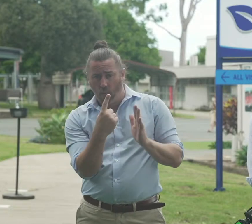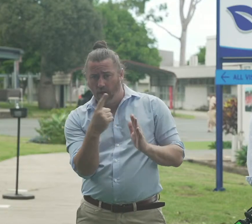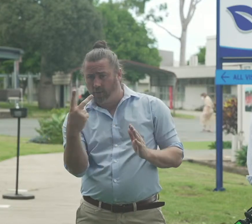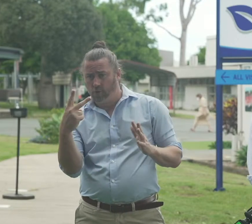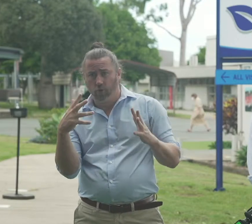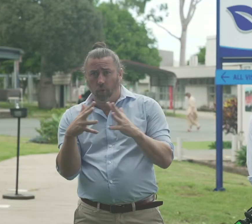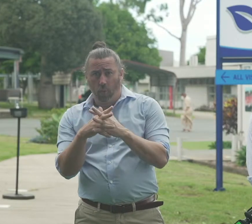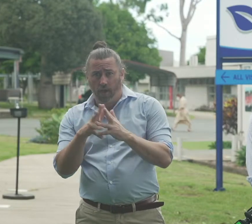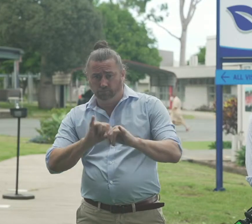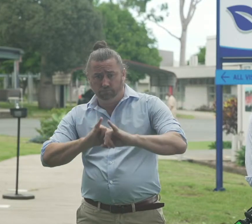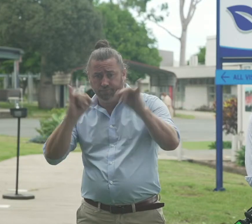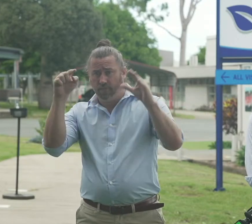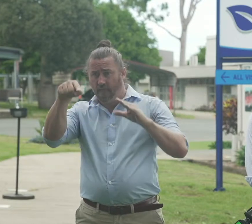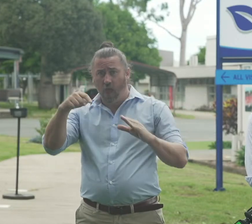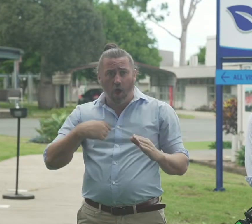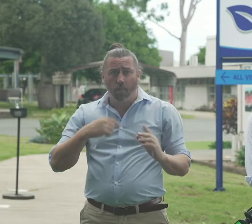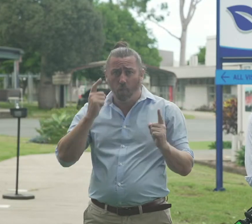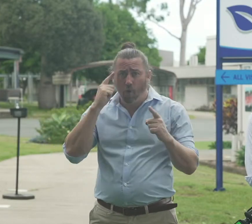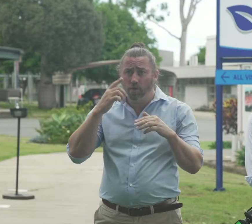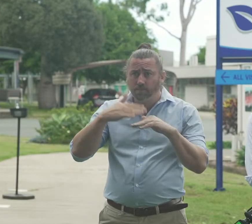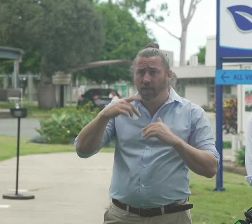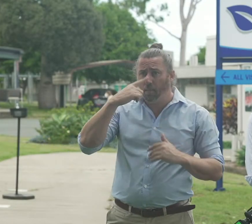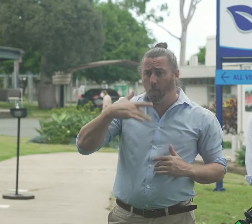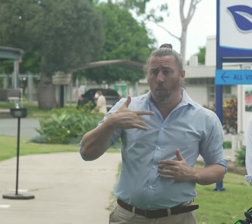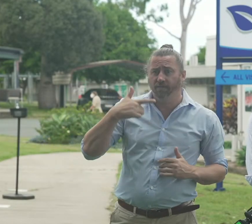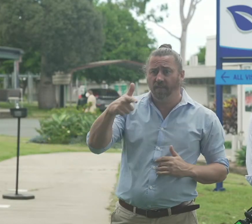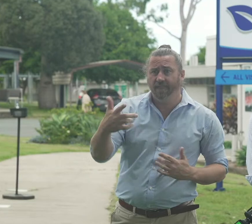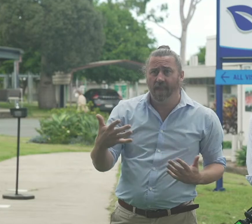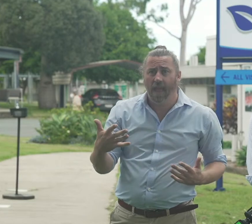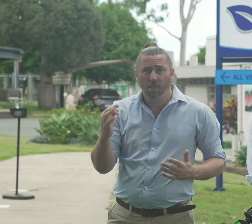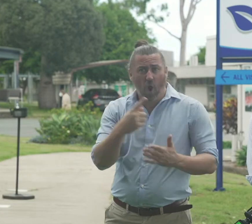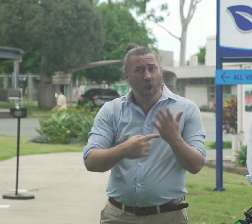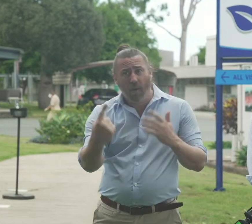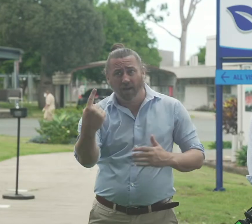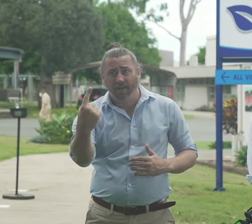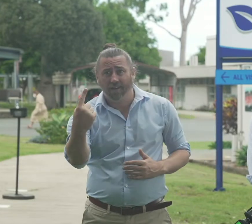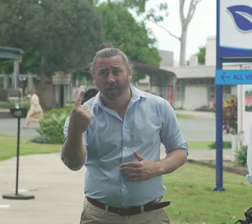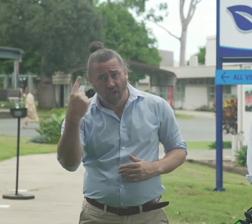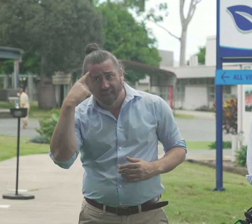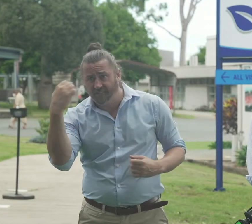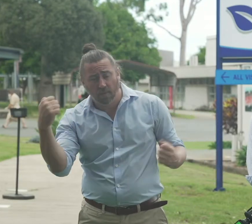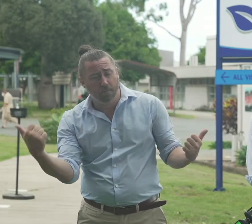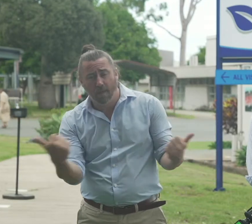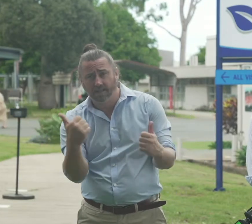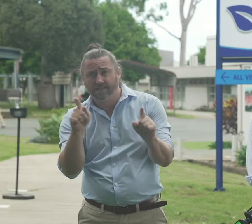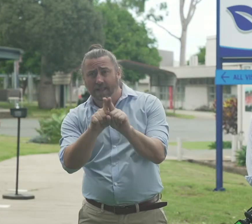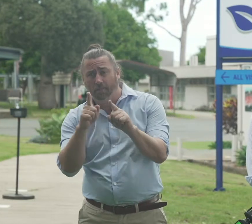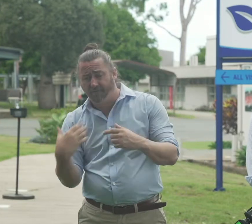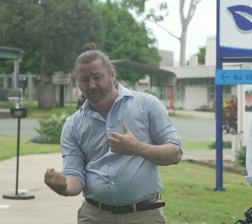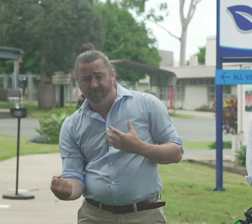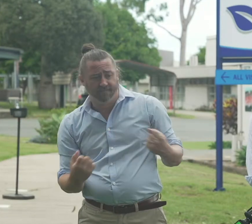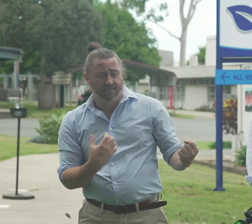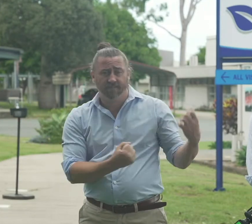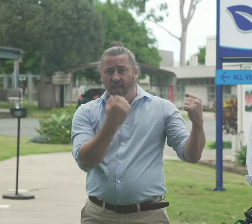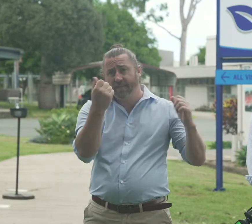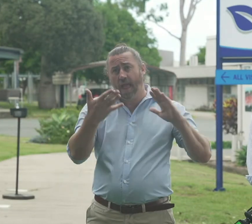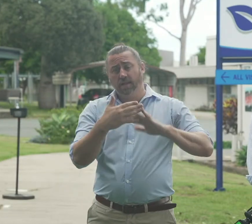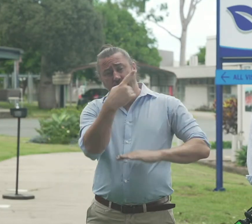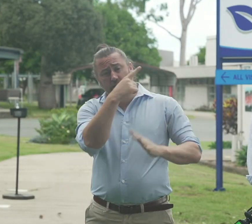concerned for the welfare of those residents, but I think it's just one example of what's happening right across the country under this Prime Minister's